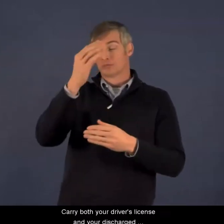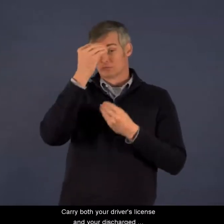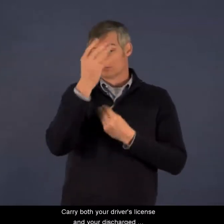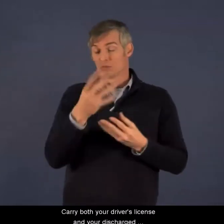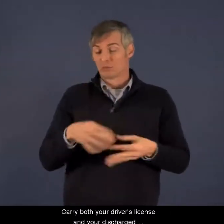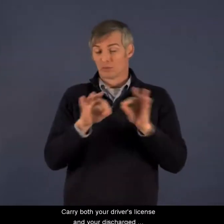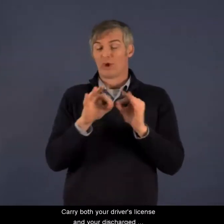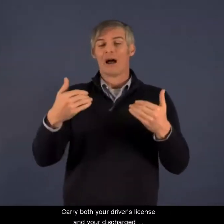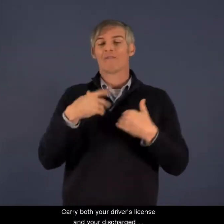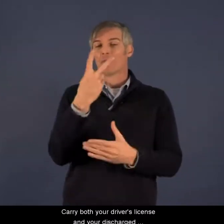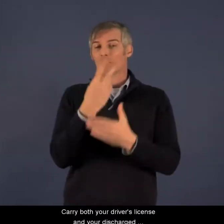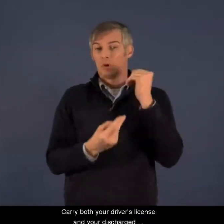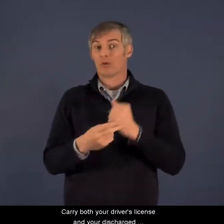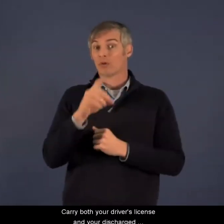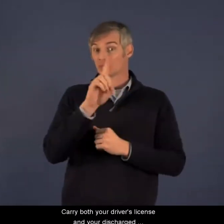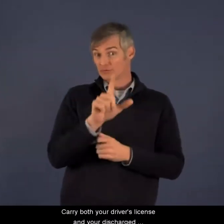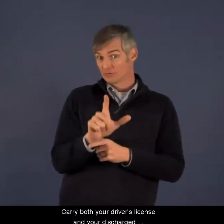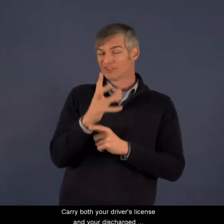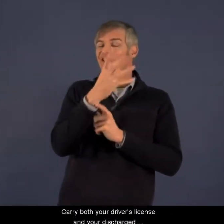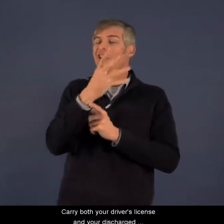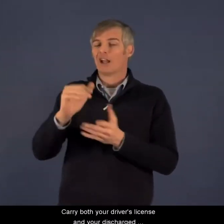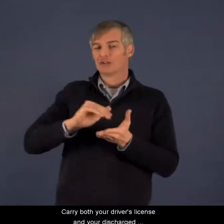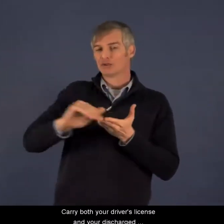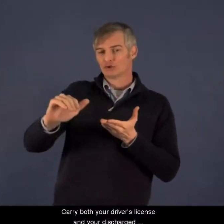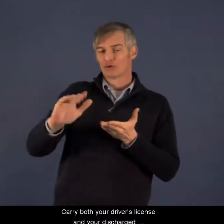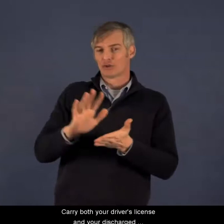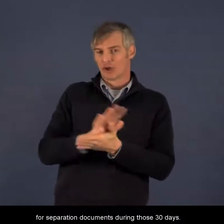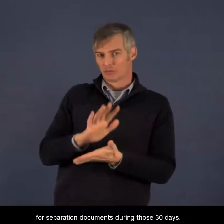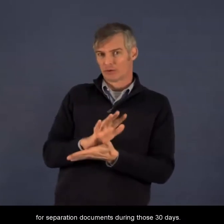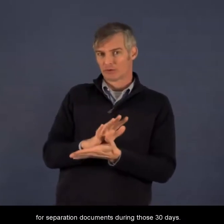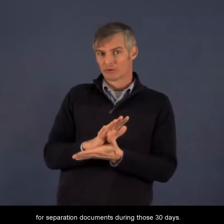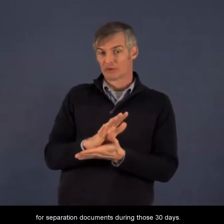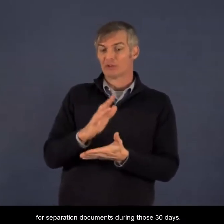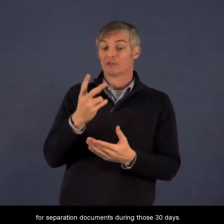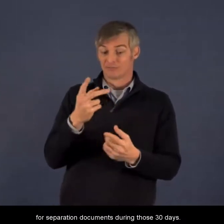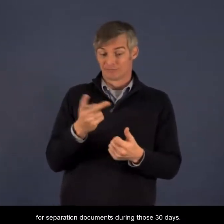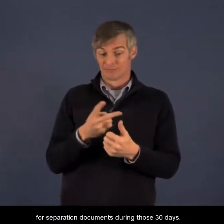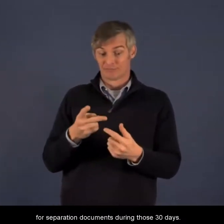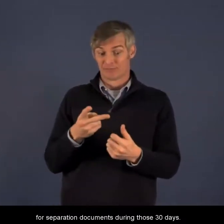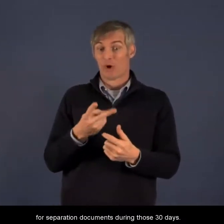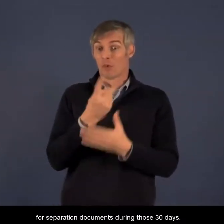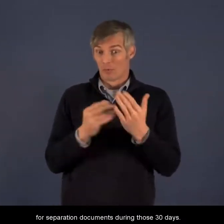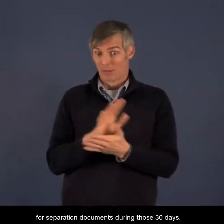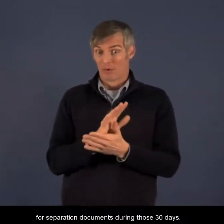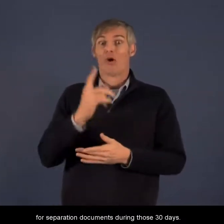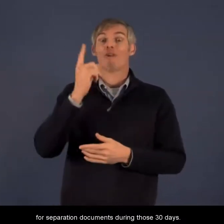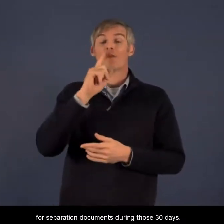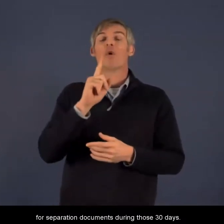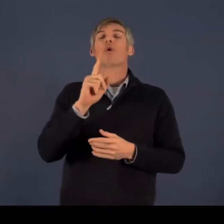Carry both your driver's license and your discharge or separation documents during those 30 days.